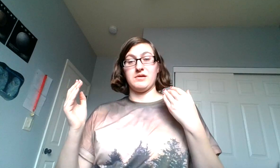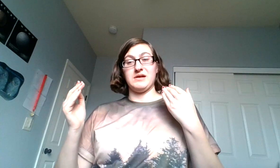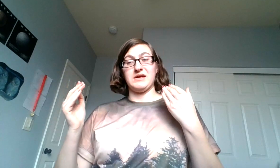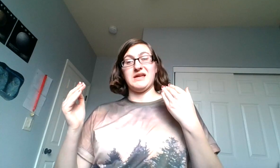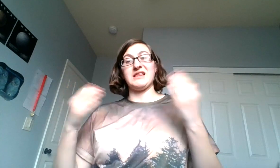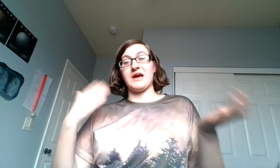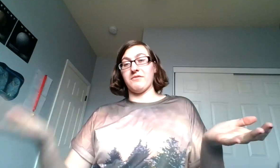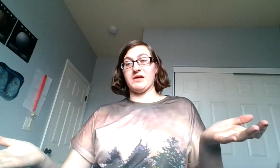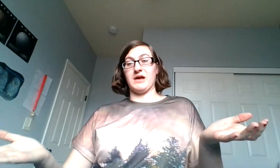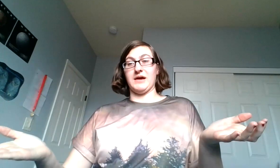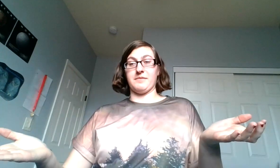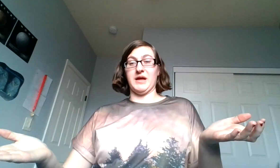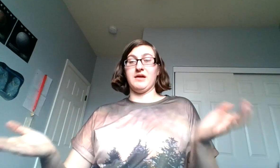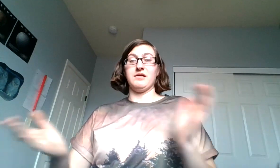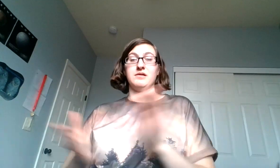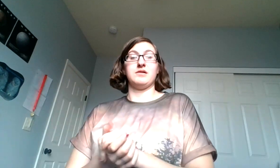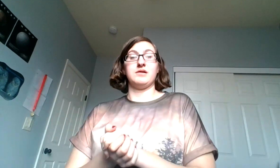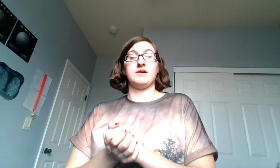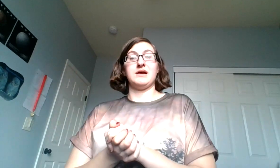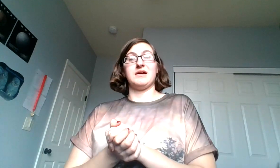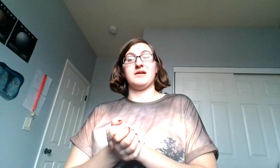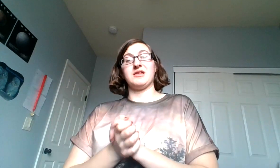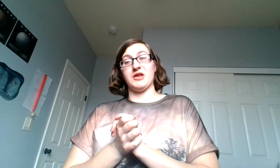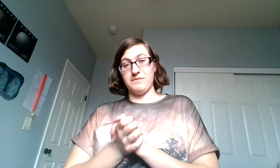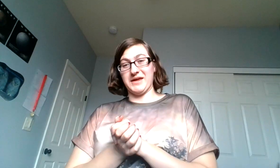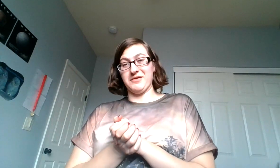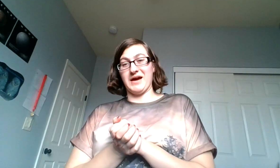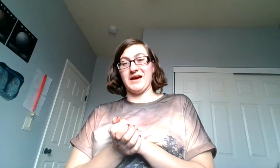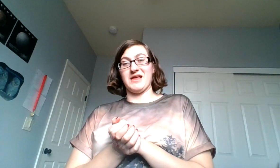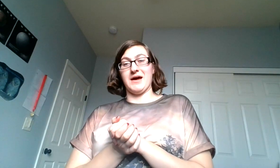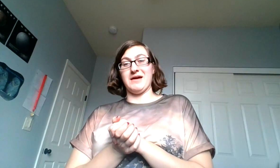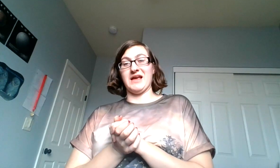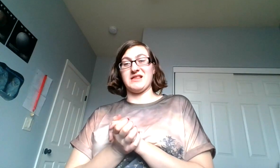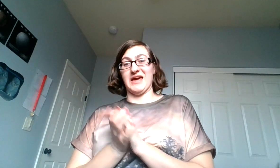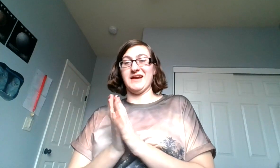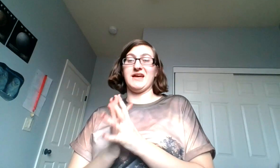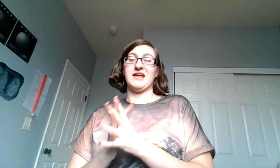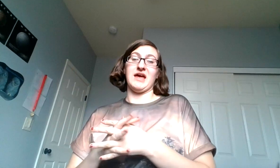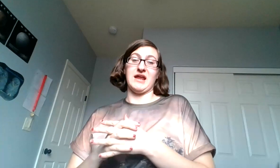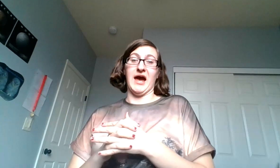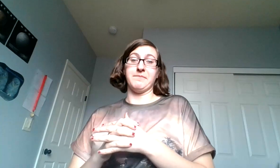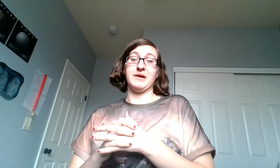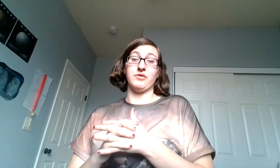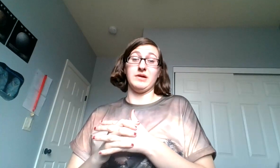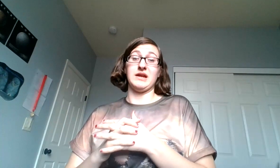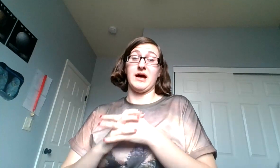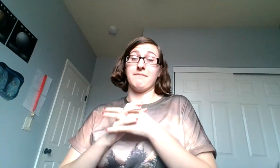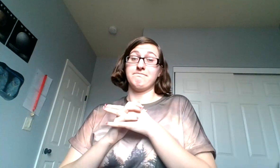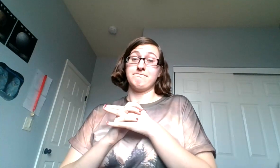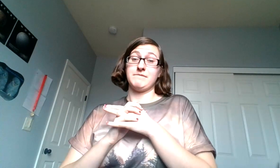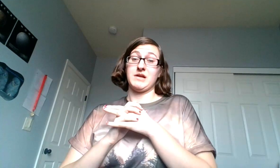It takes a long time for me to make you guys entertained and happy during the